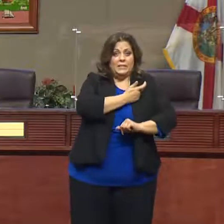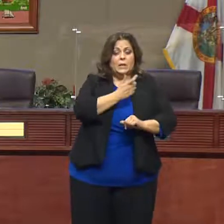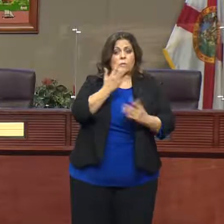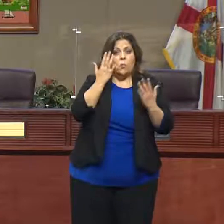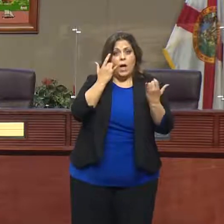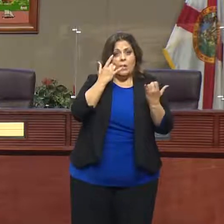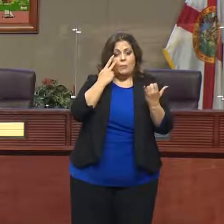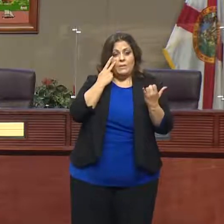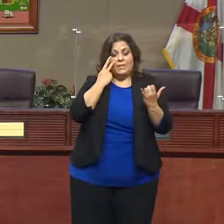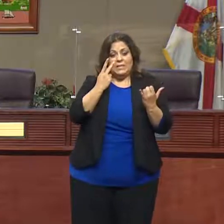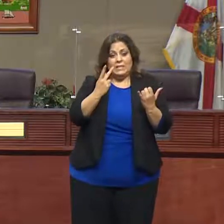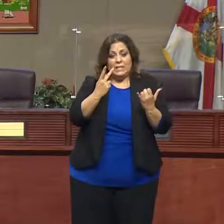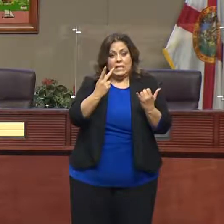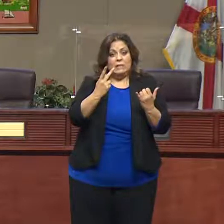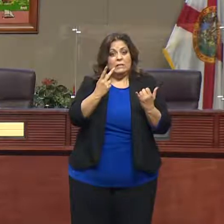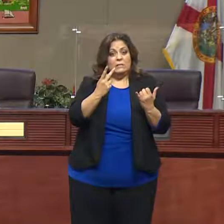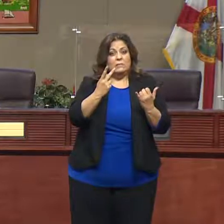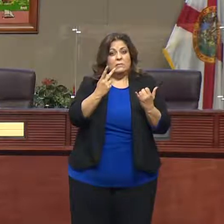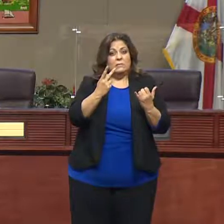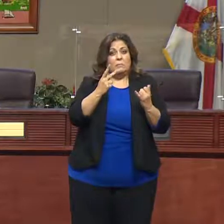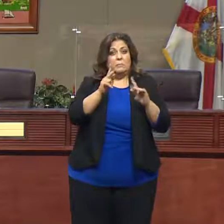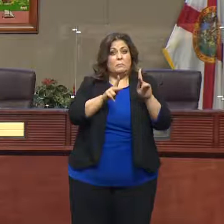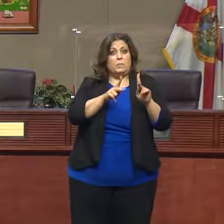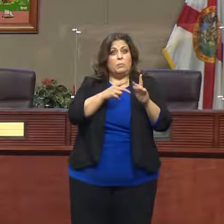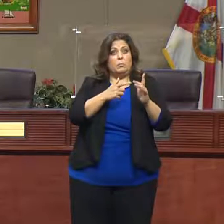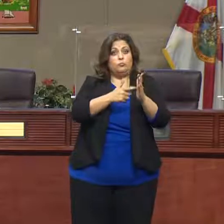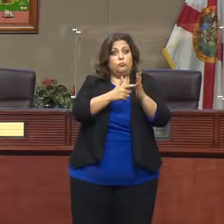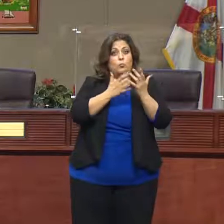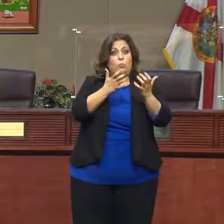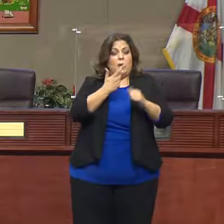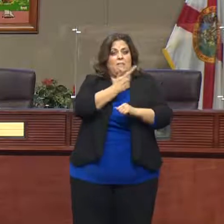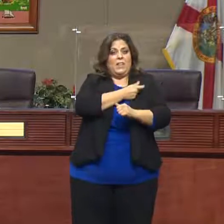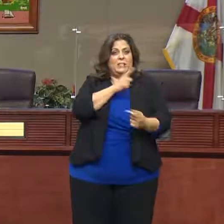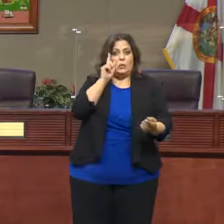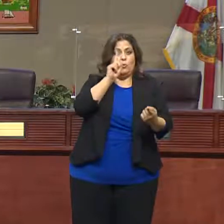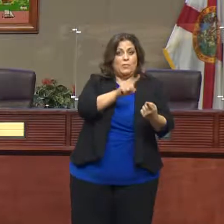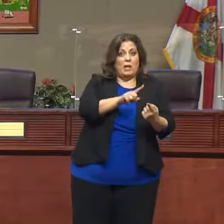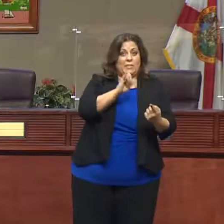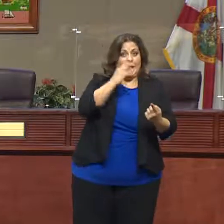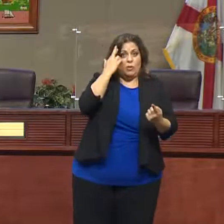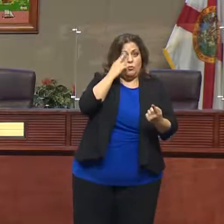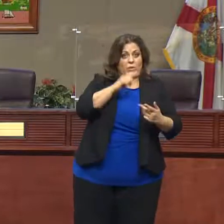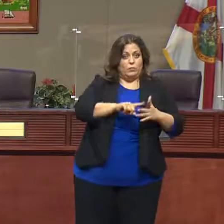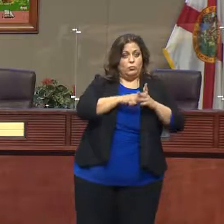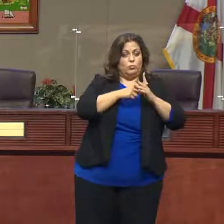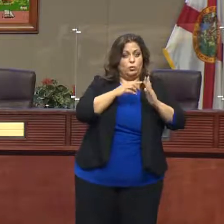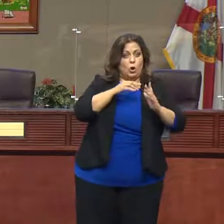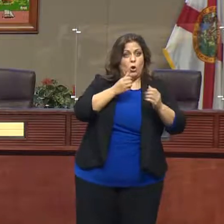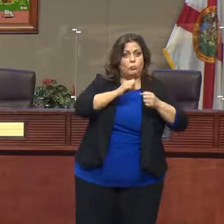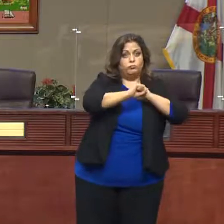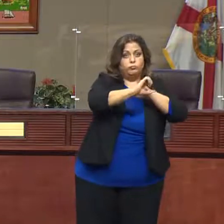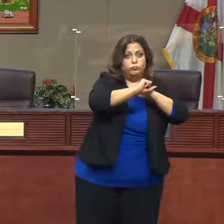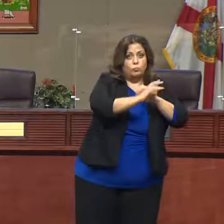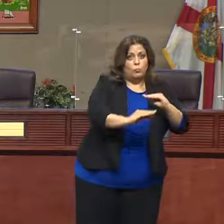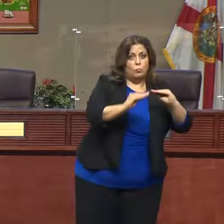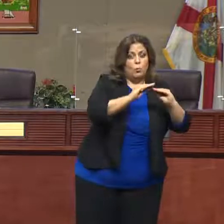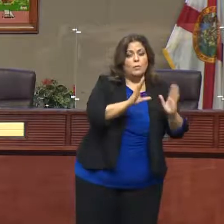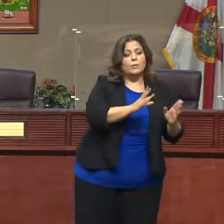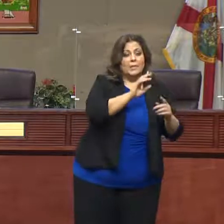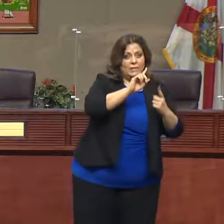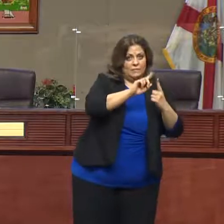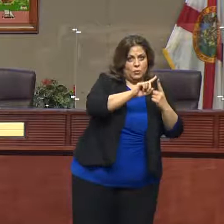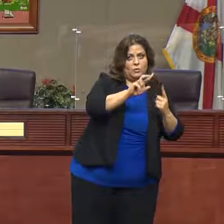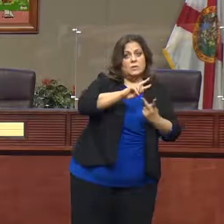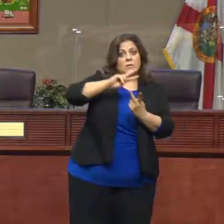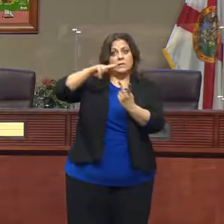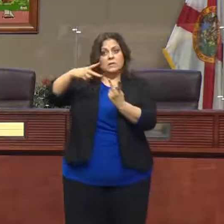seen a decrease in the demand for the vaccine? That was the first question. And the second question was how Johnson &